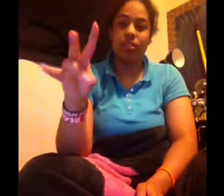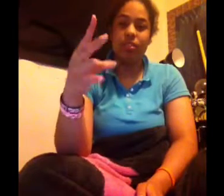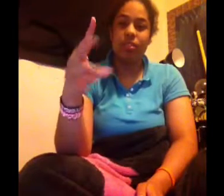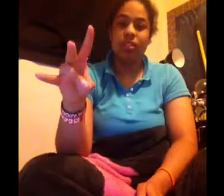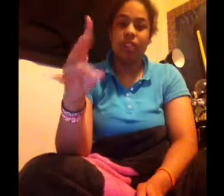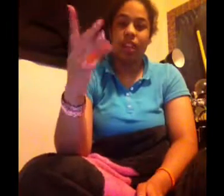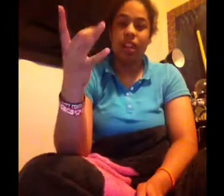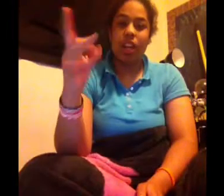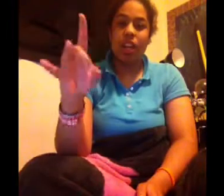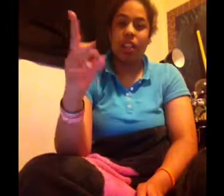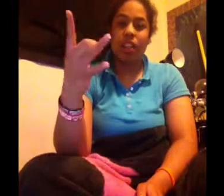18